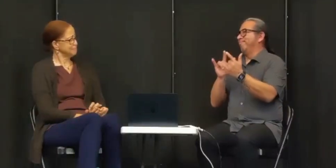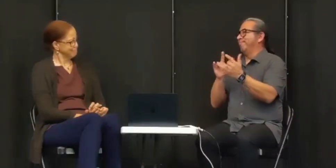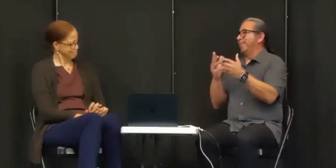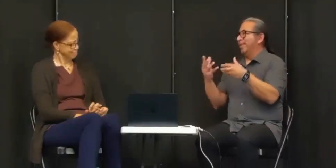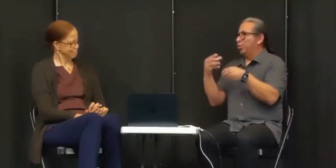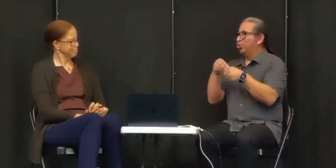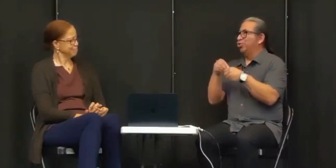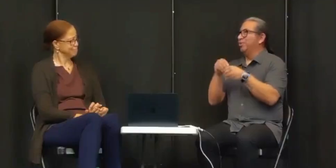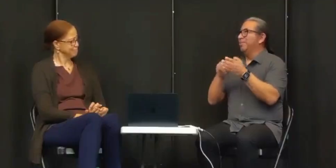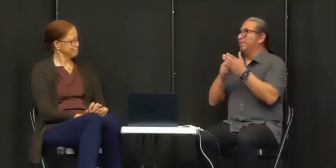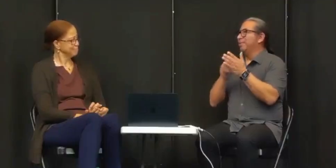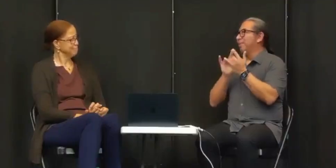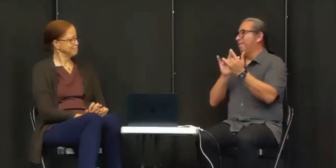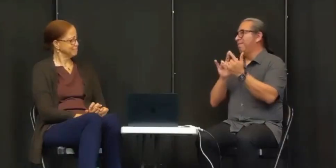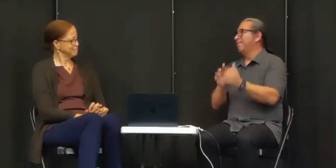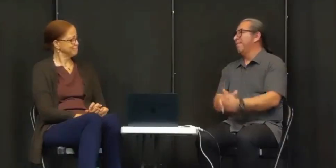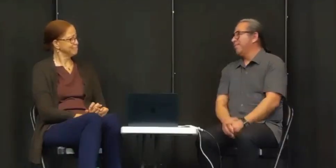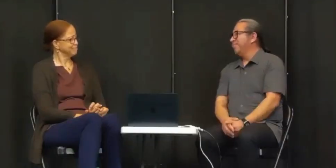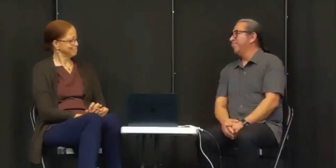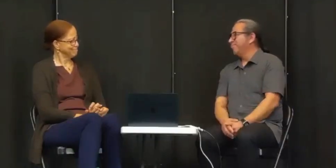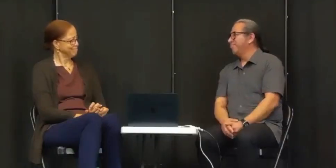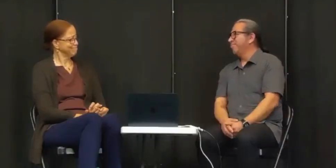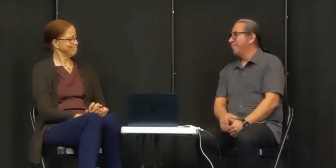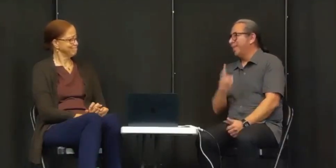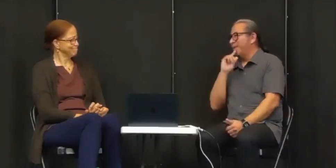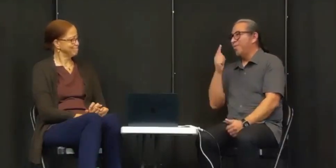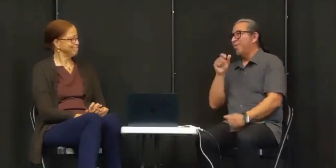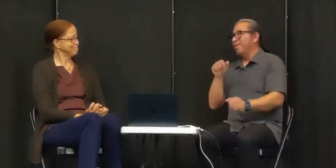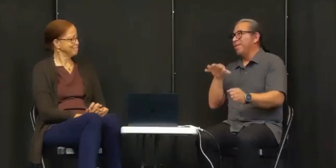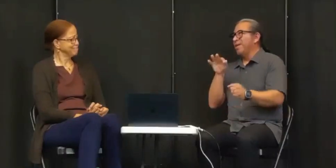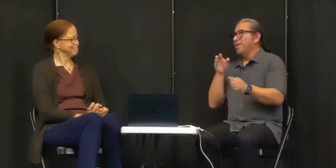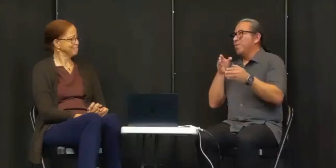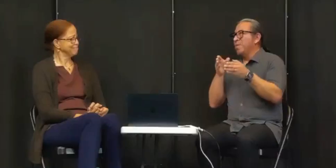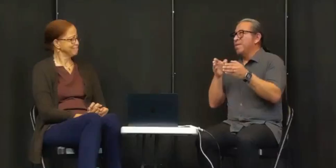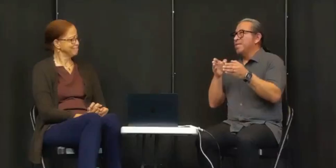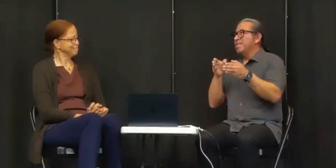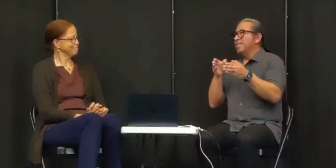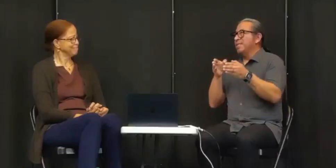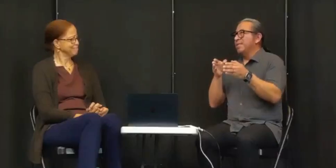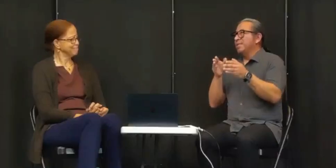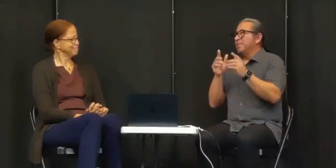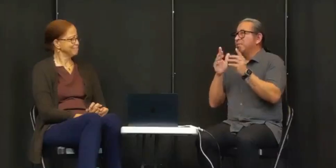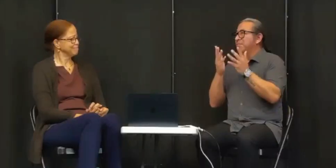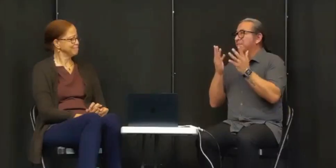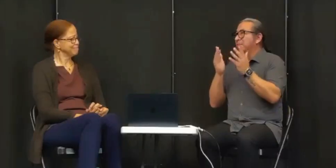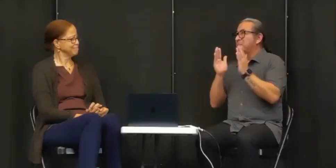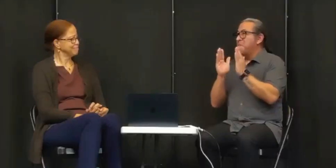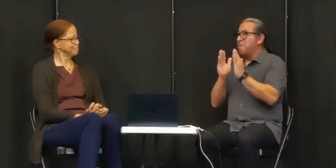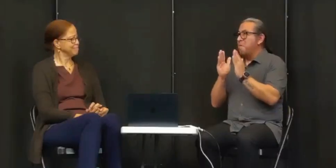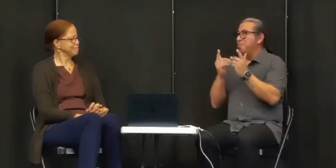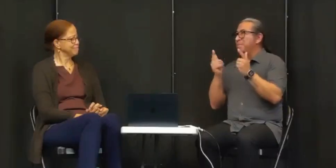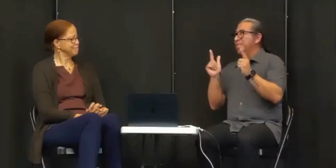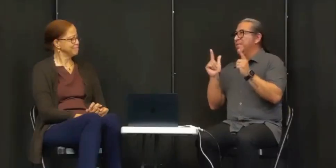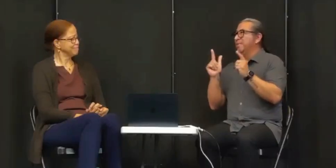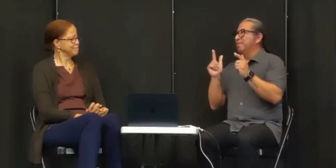Like last, did you say? Remember your last words. Include telling your family that you love you. We can all find a